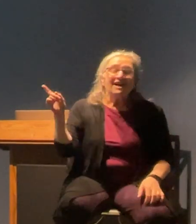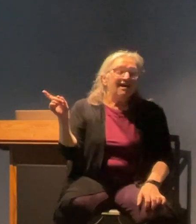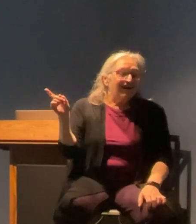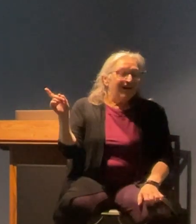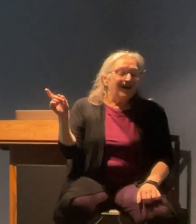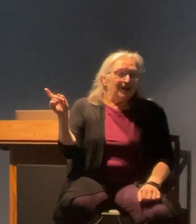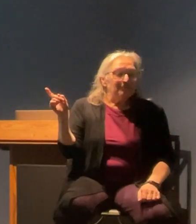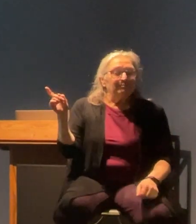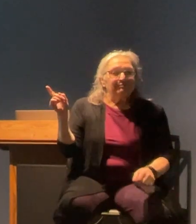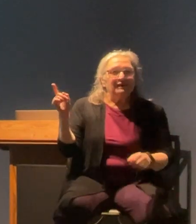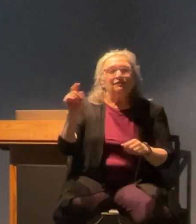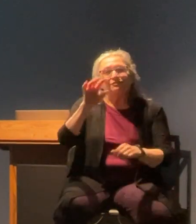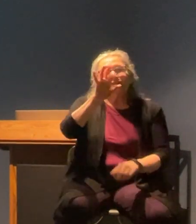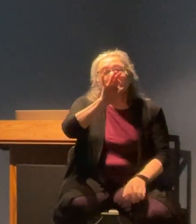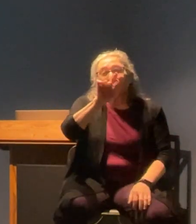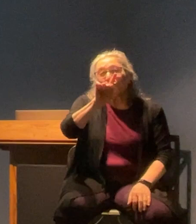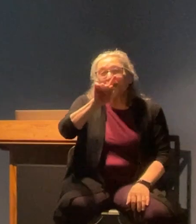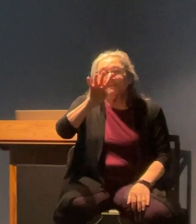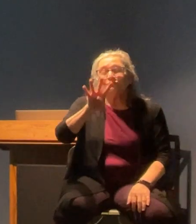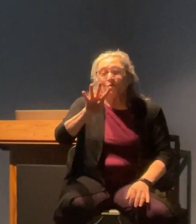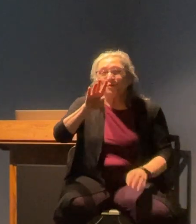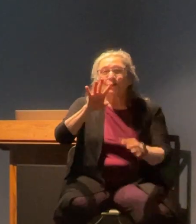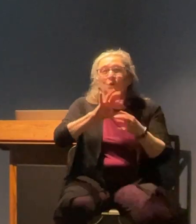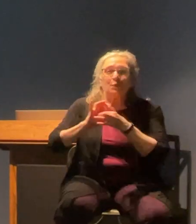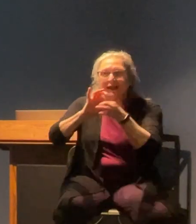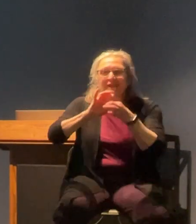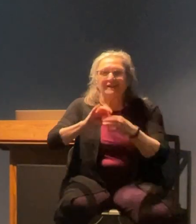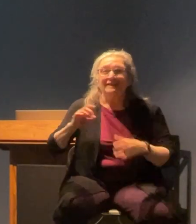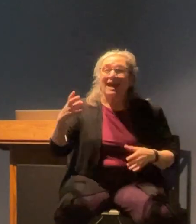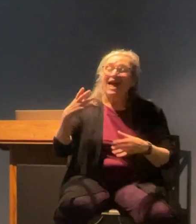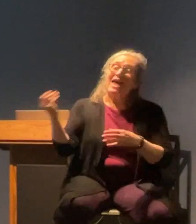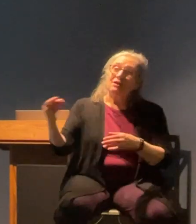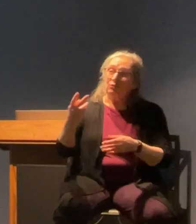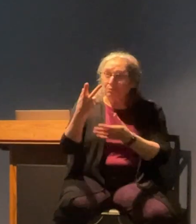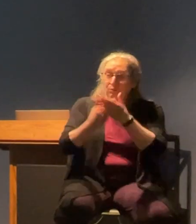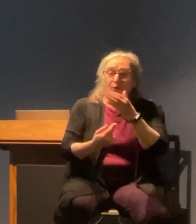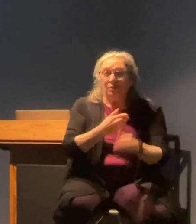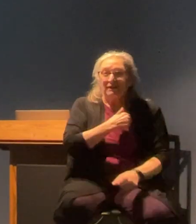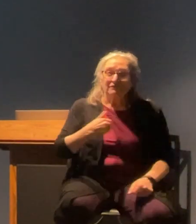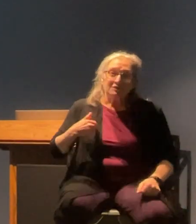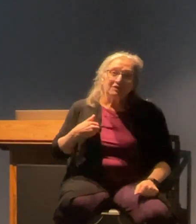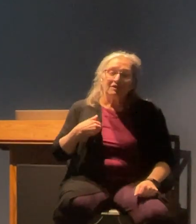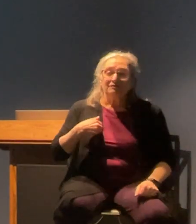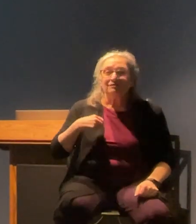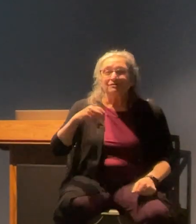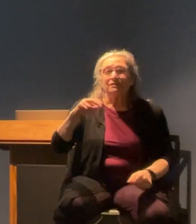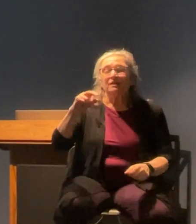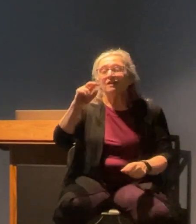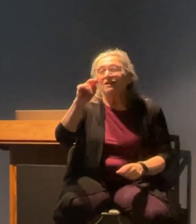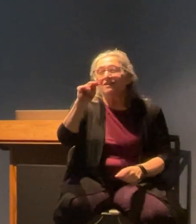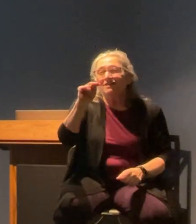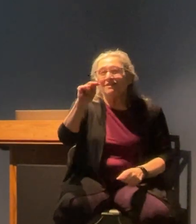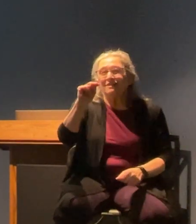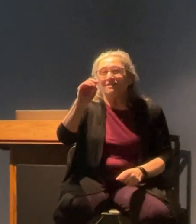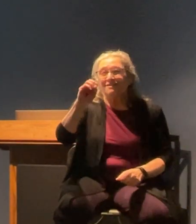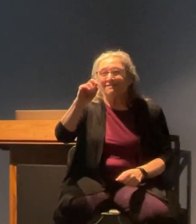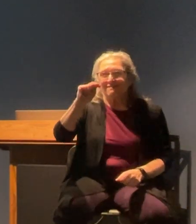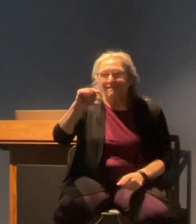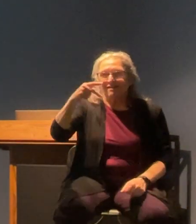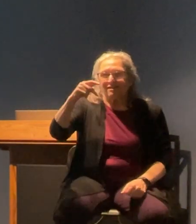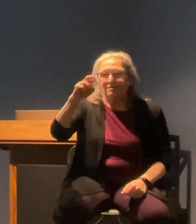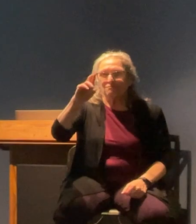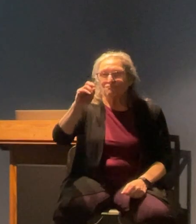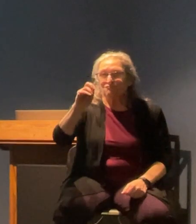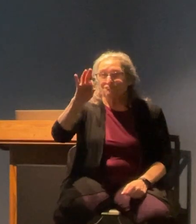so NPW proud while we're at it. So Jonathan and I talked before